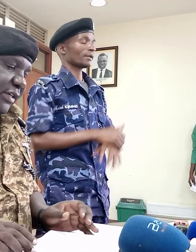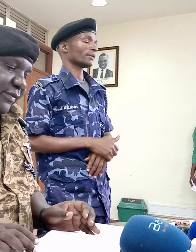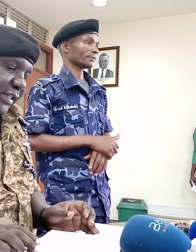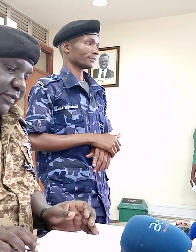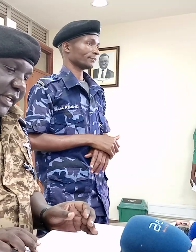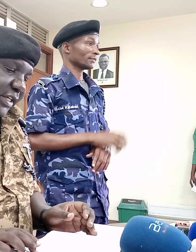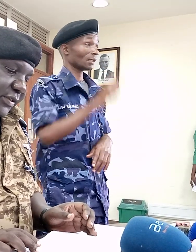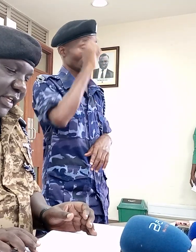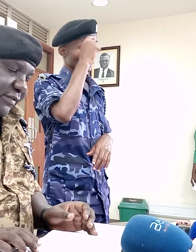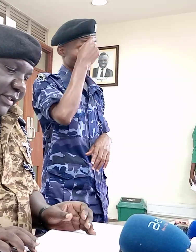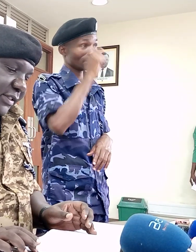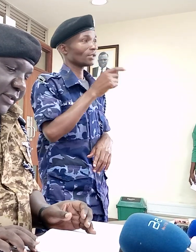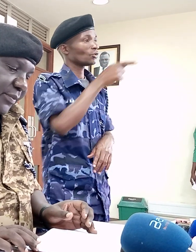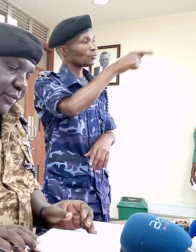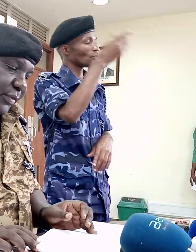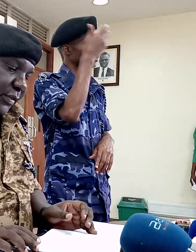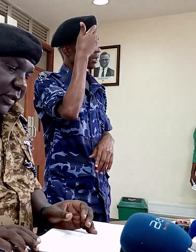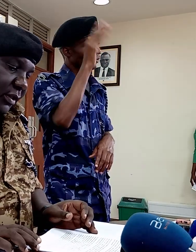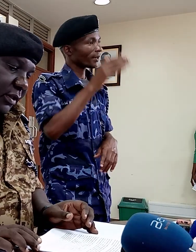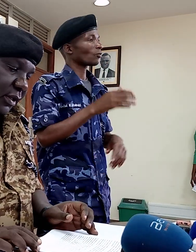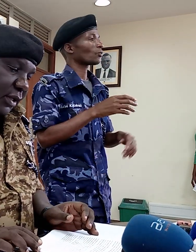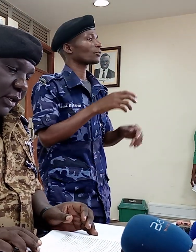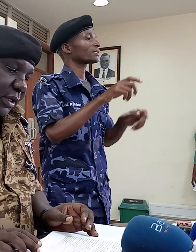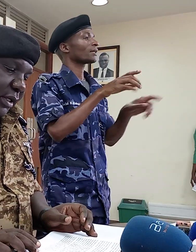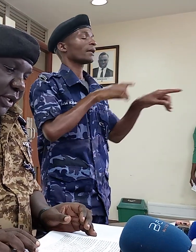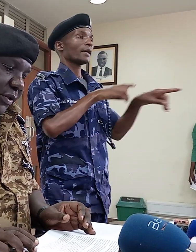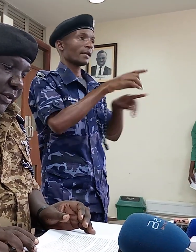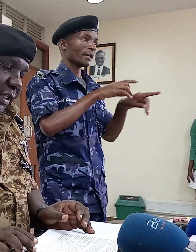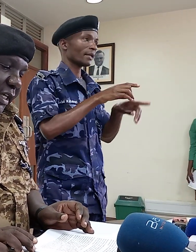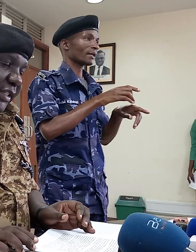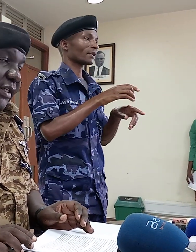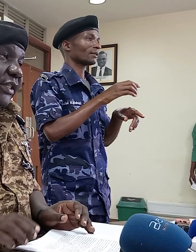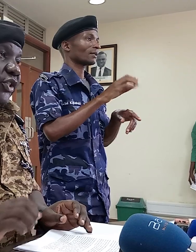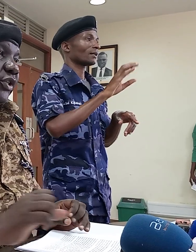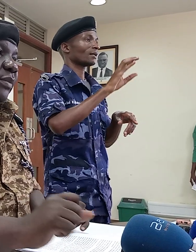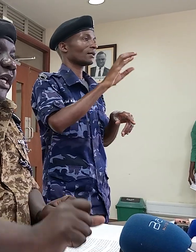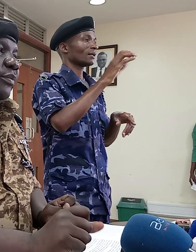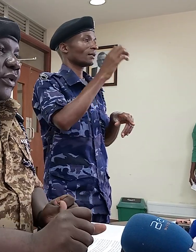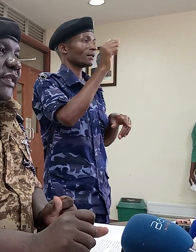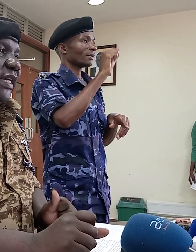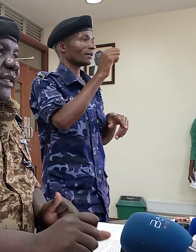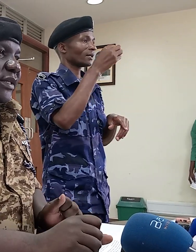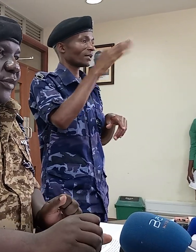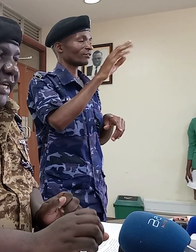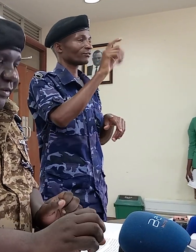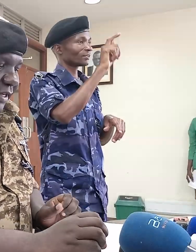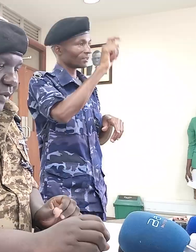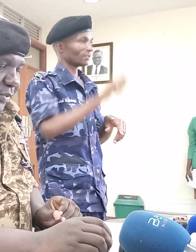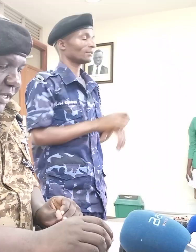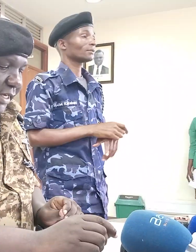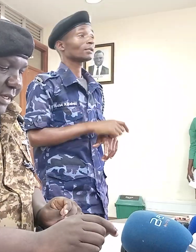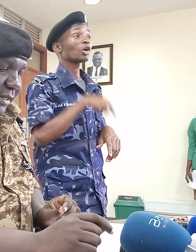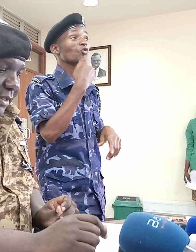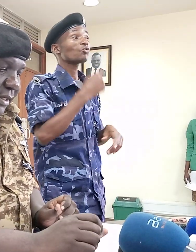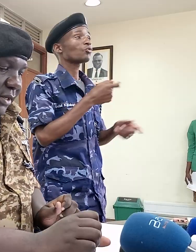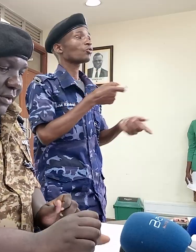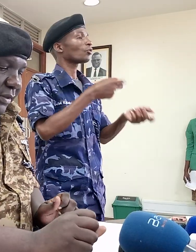of TFS Financial Services. He was allegedly shot by police constable Ivan